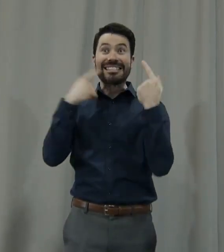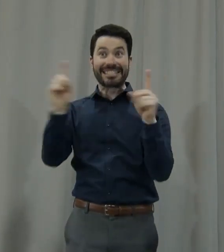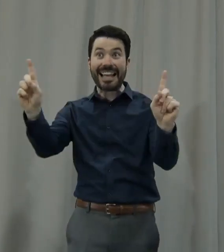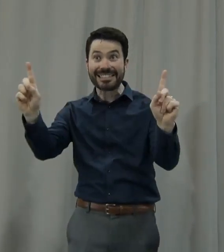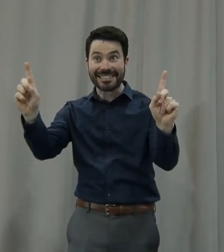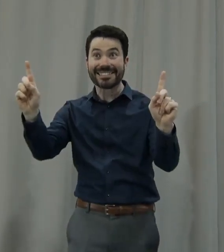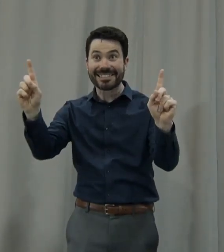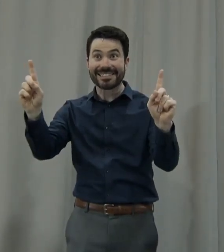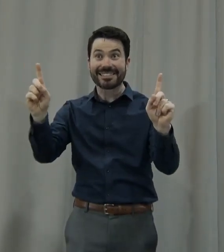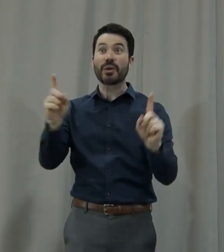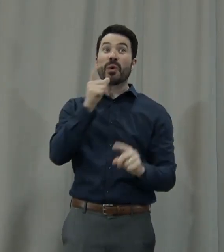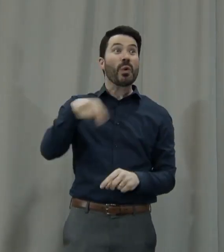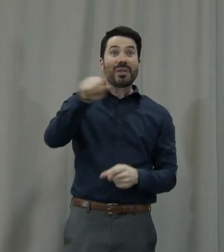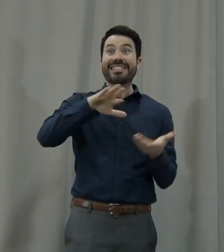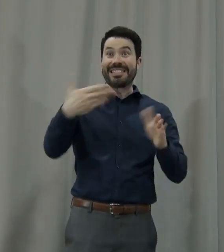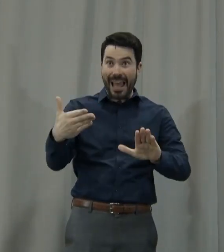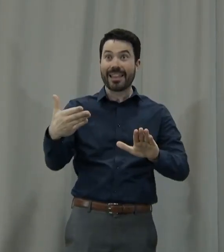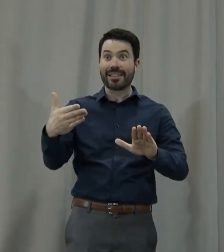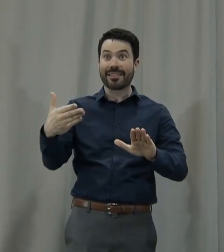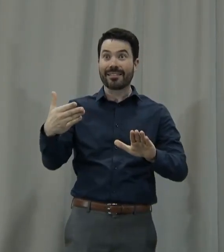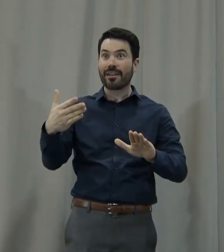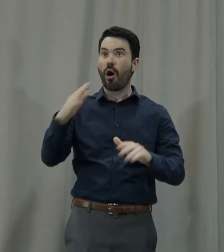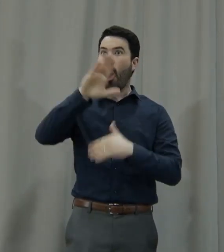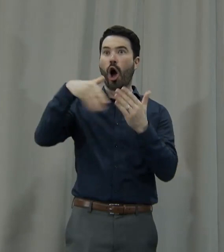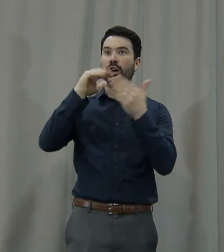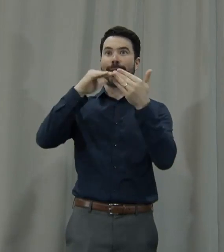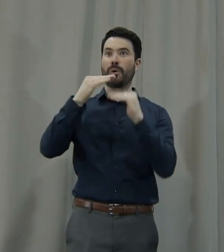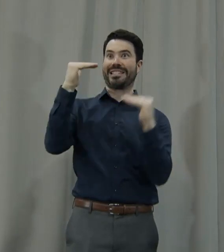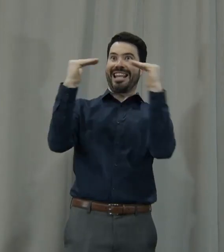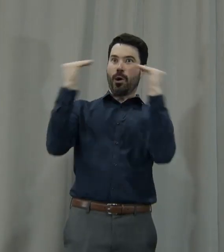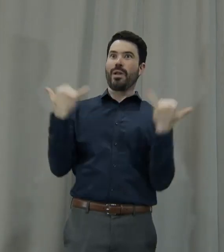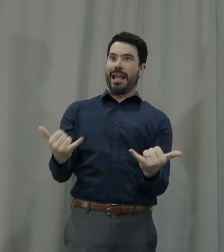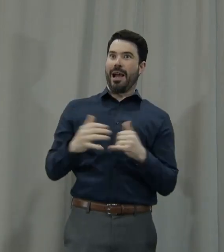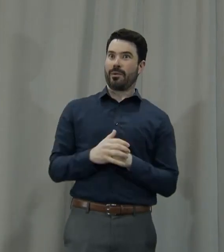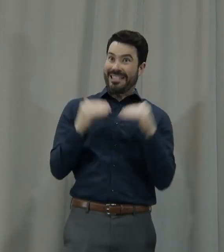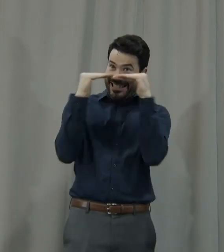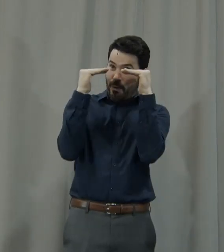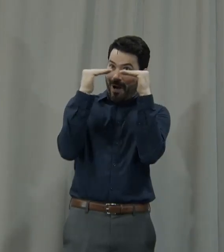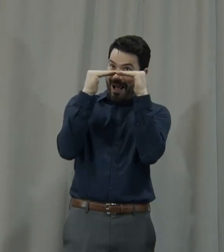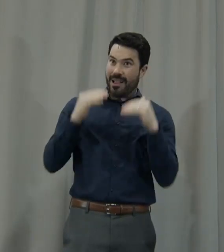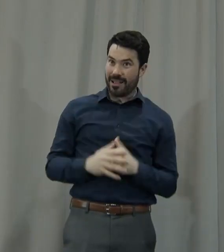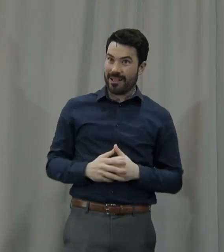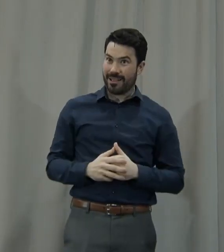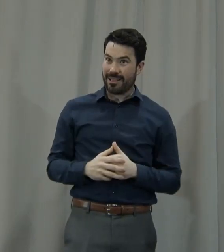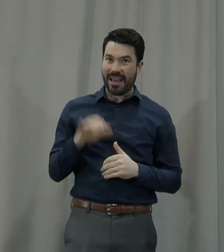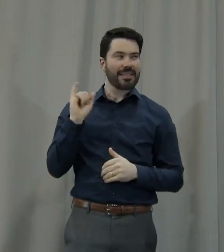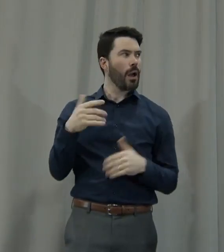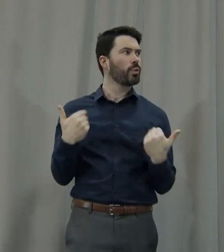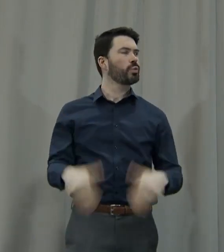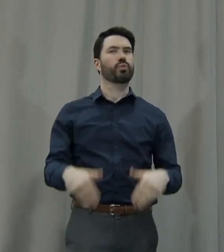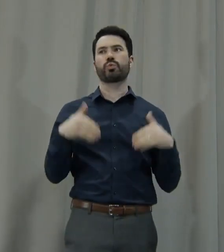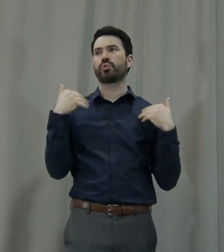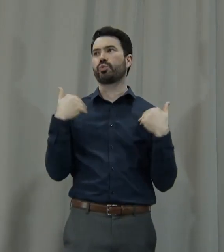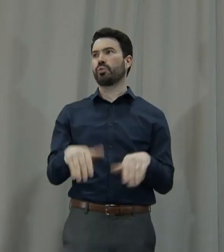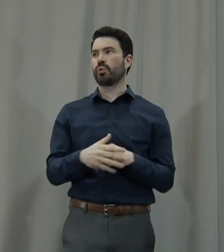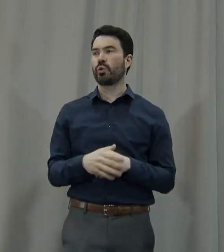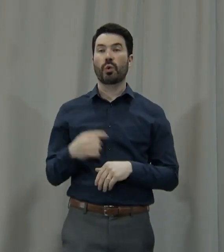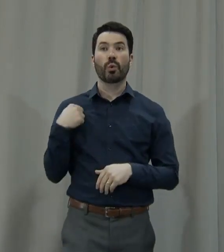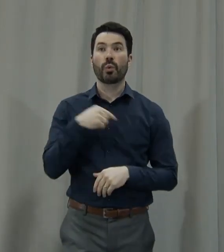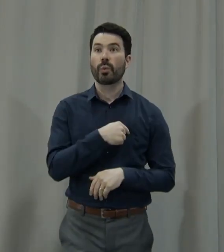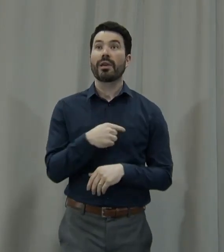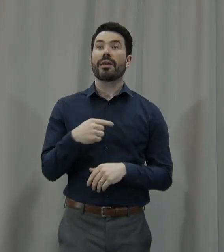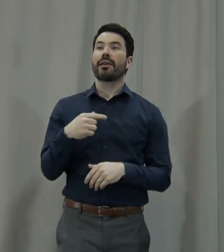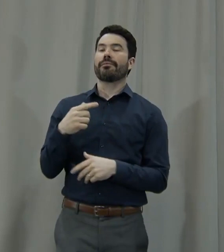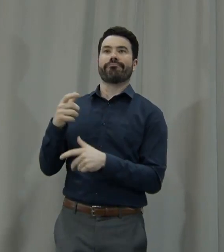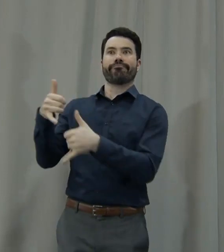the disparities associated with death. In doing so, there were a number of things that we accomplished. We received the Meeting the Moment Public Health